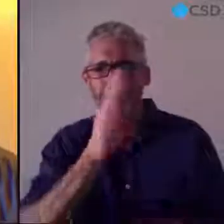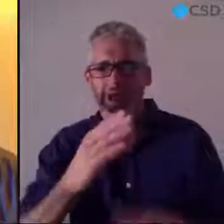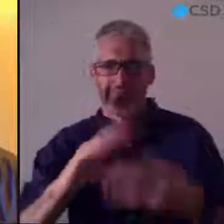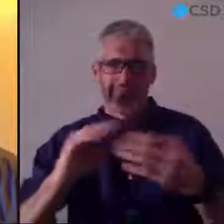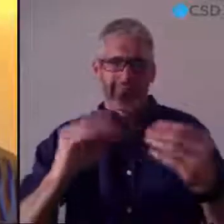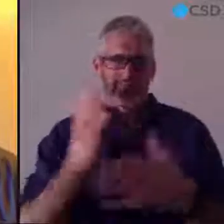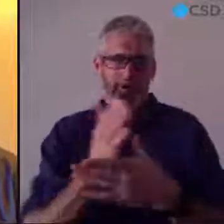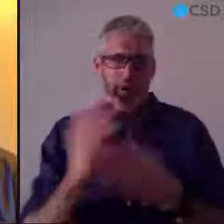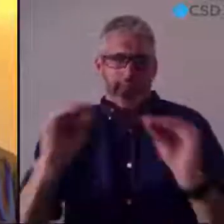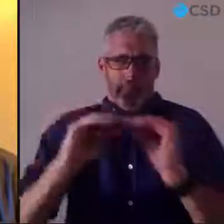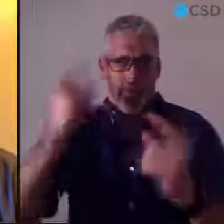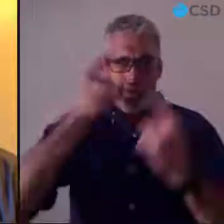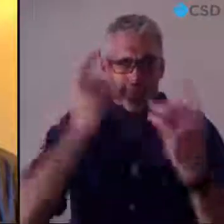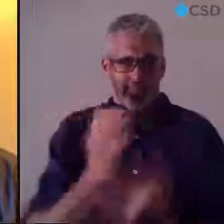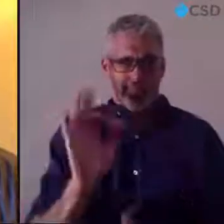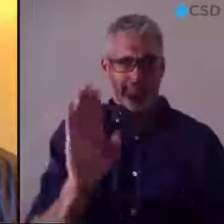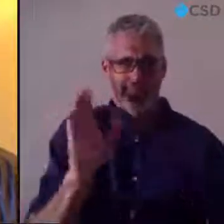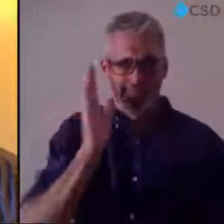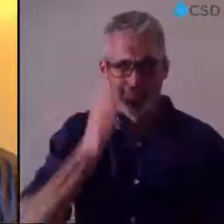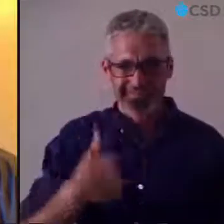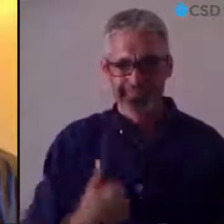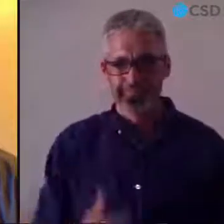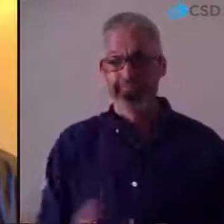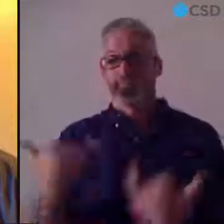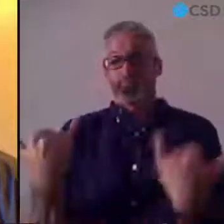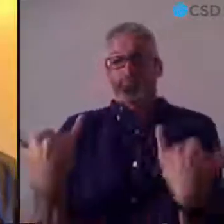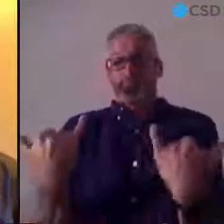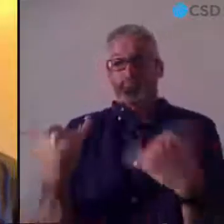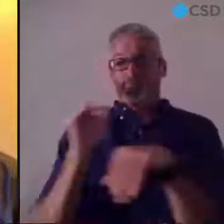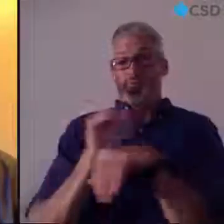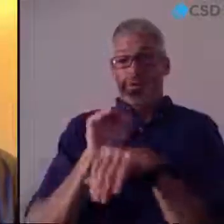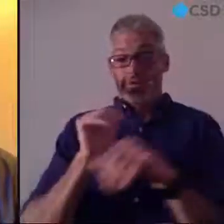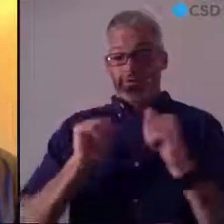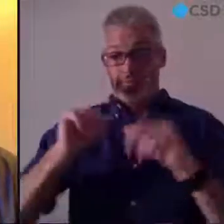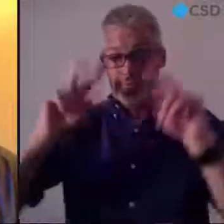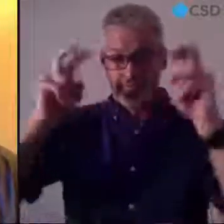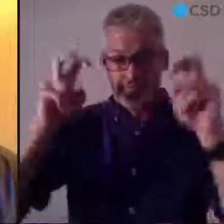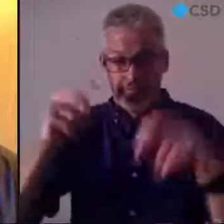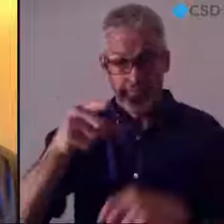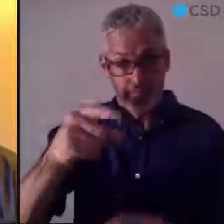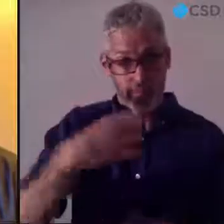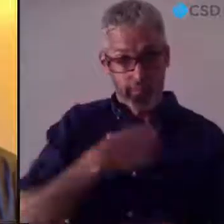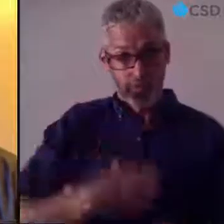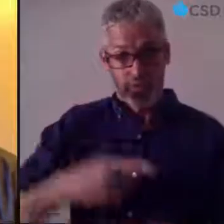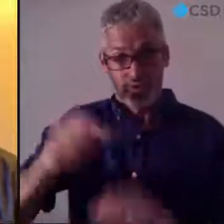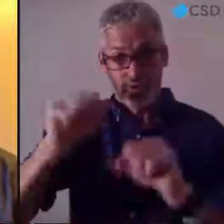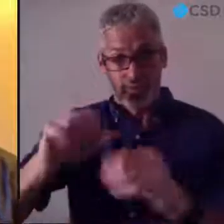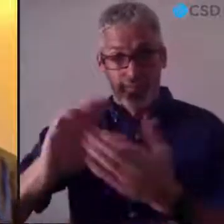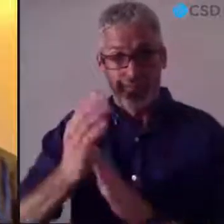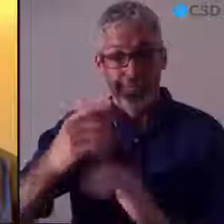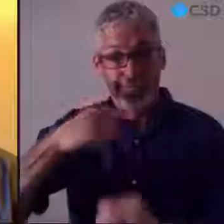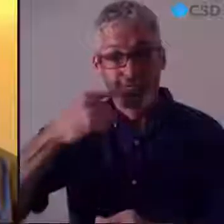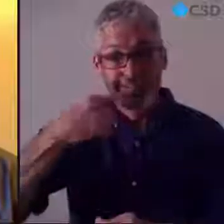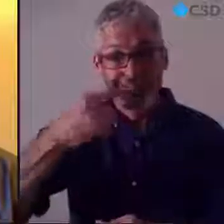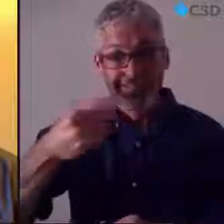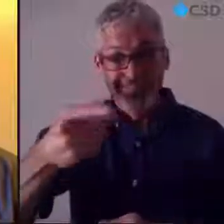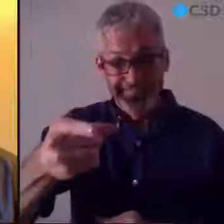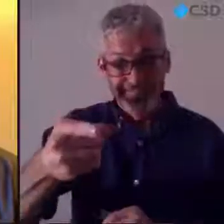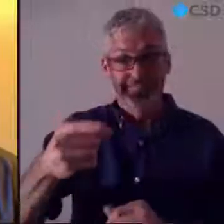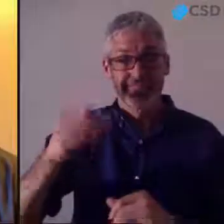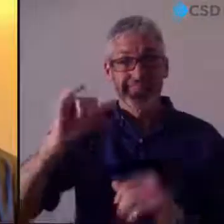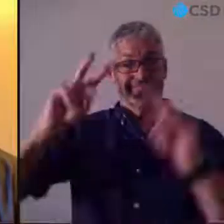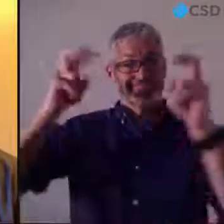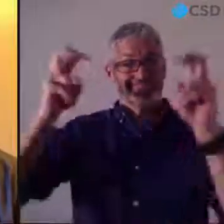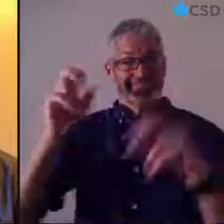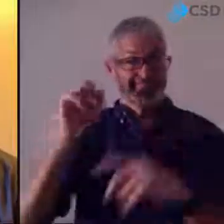After the show, I'm actually going to respond directly and share more thoughts through Facebook. Tonight's theme is, do you wish